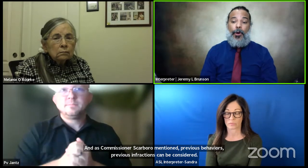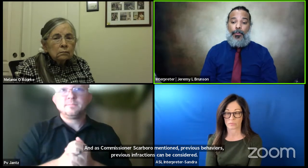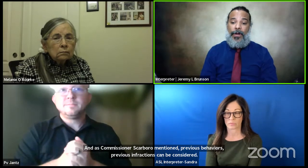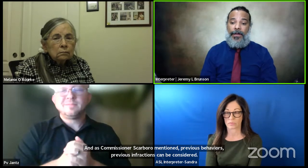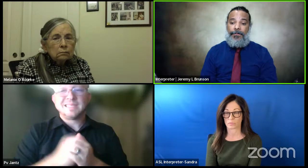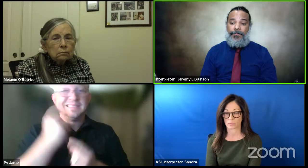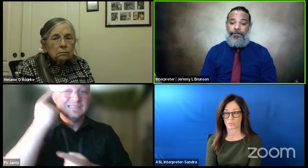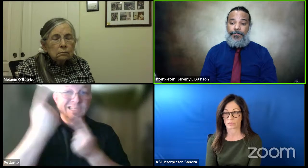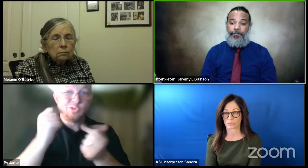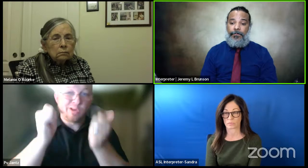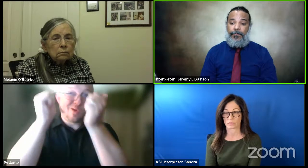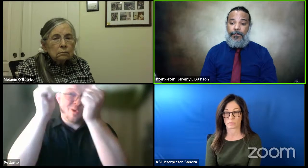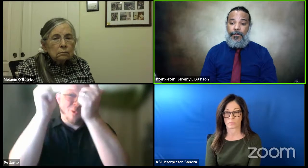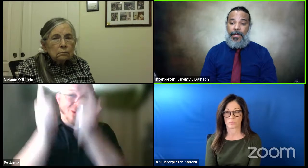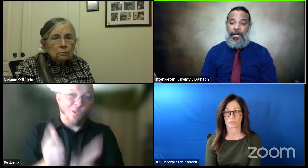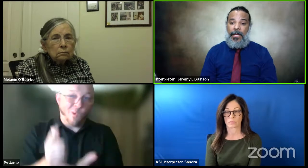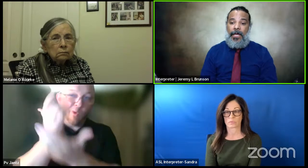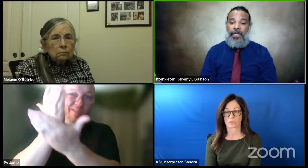and appropriate.